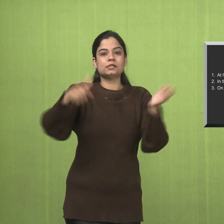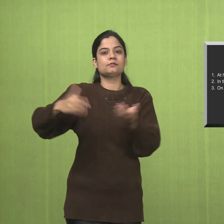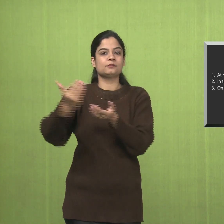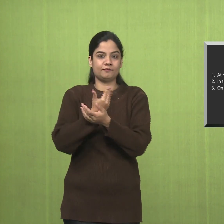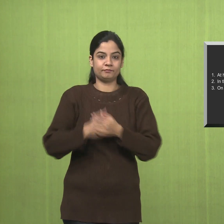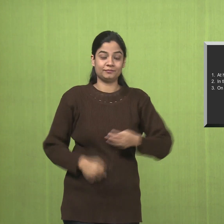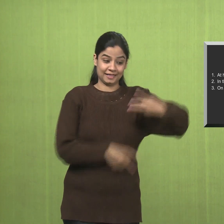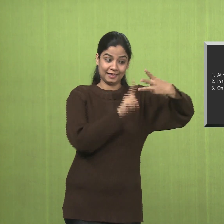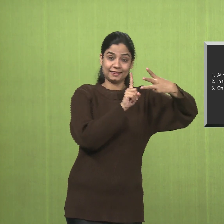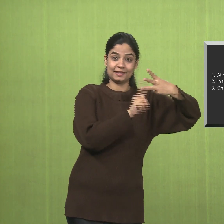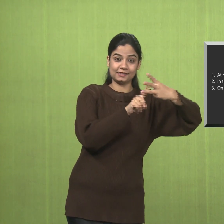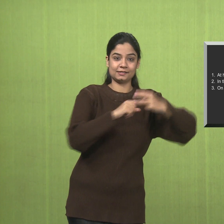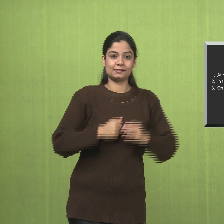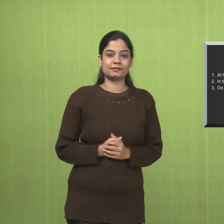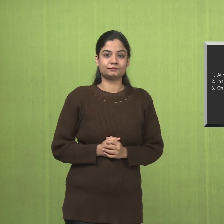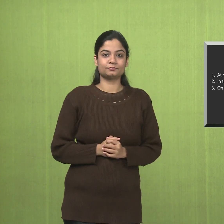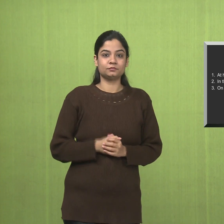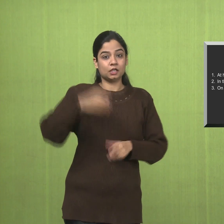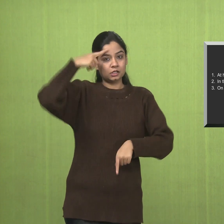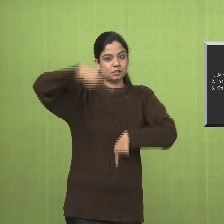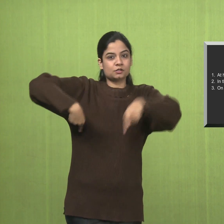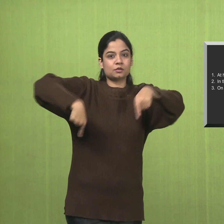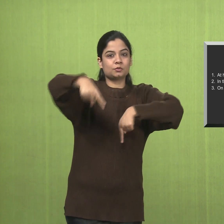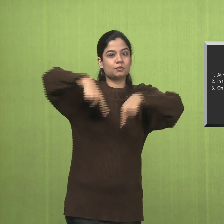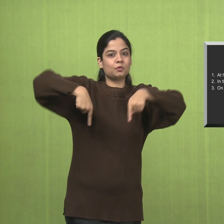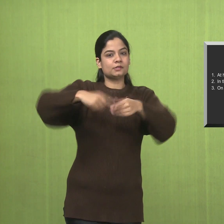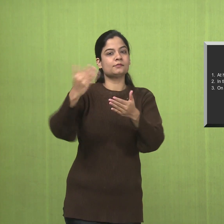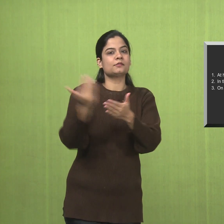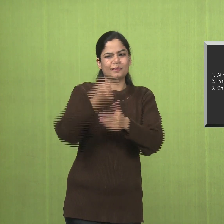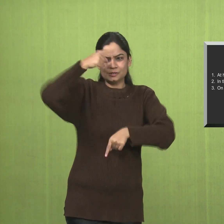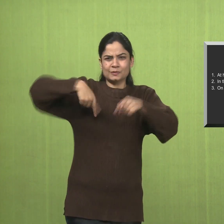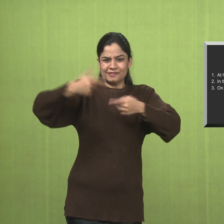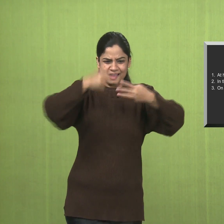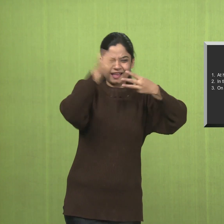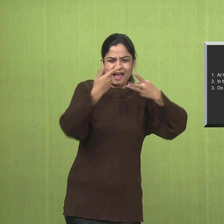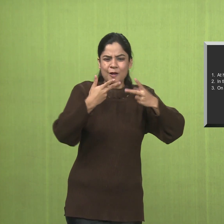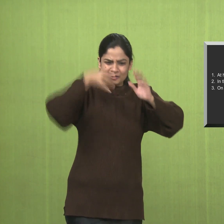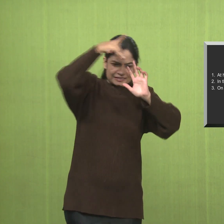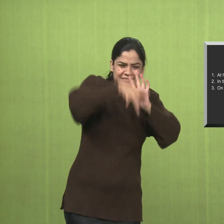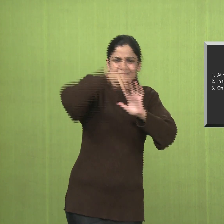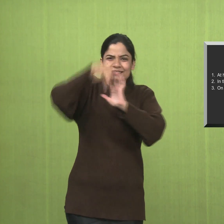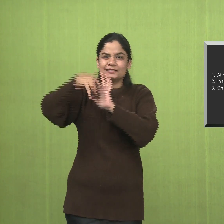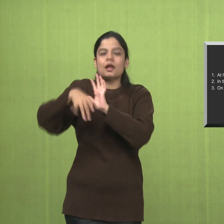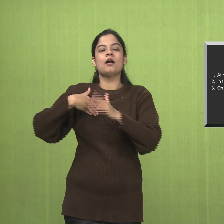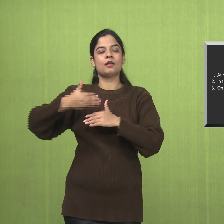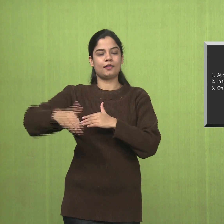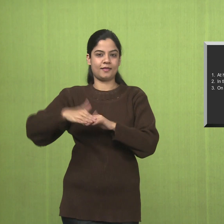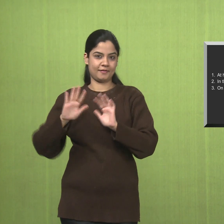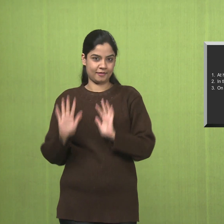whatever office you have. Third is on the road. You can conserve energy. Let's talk in depth about these